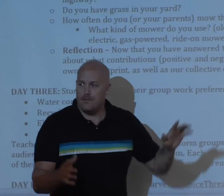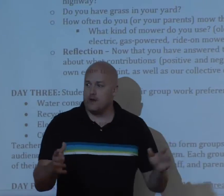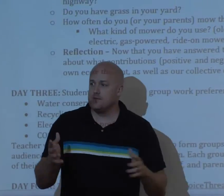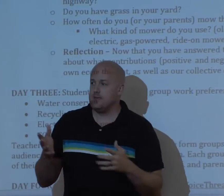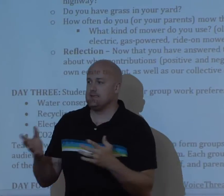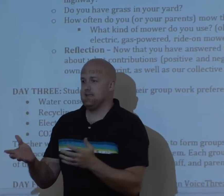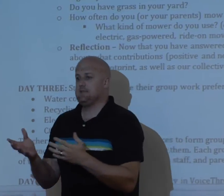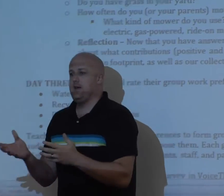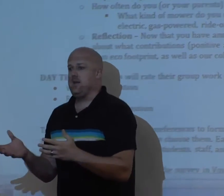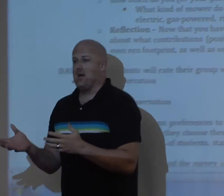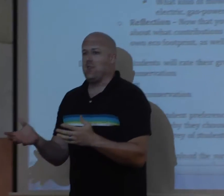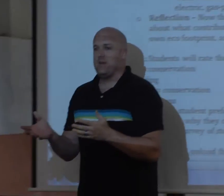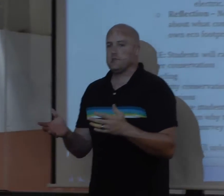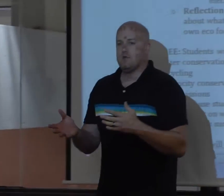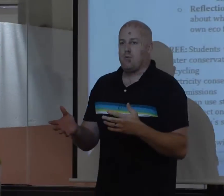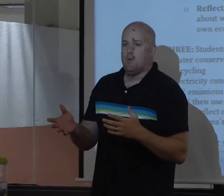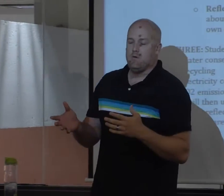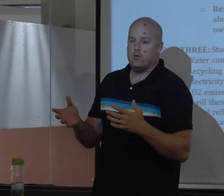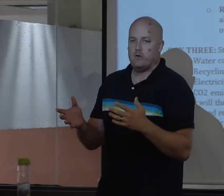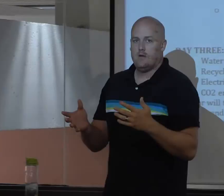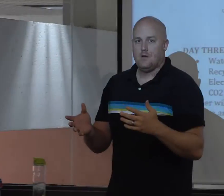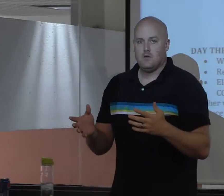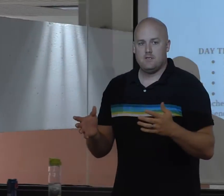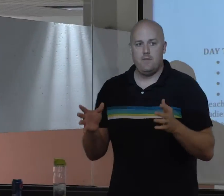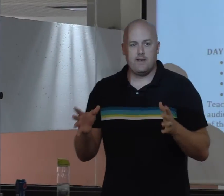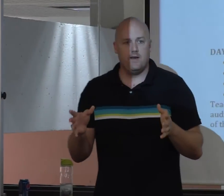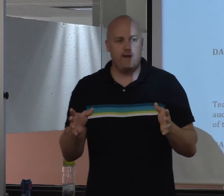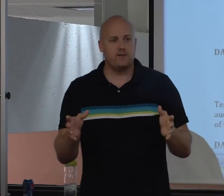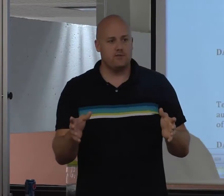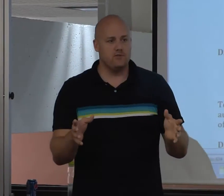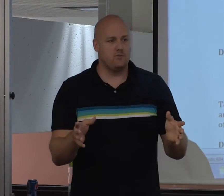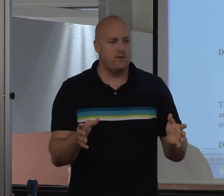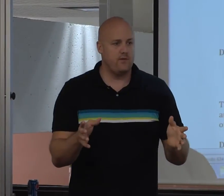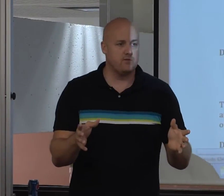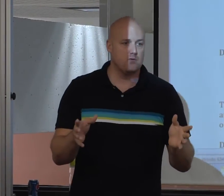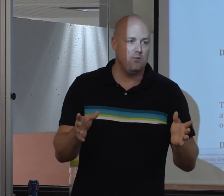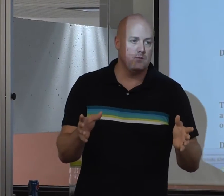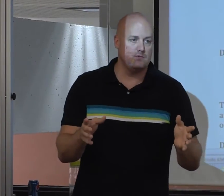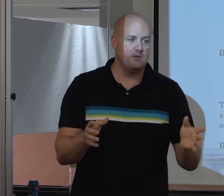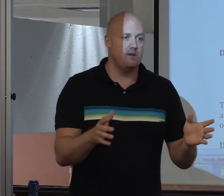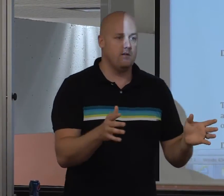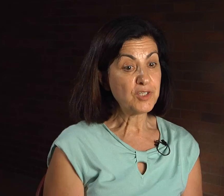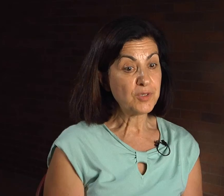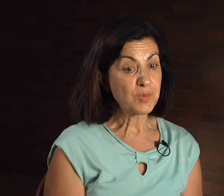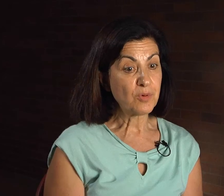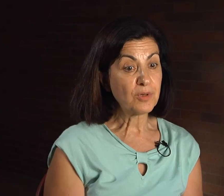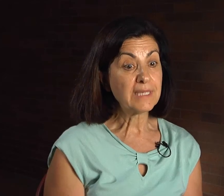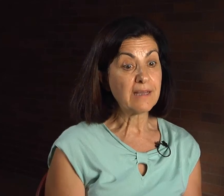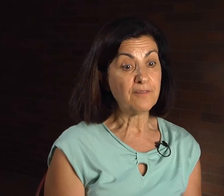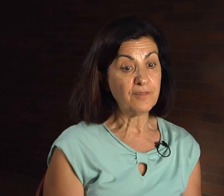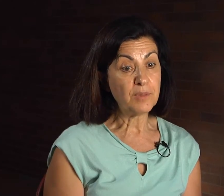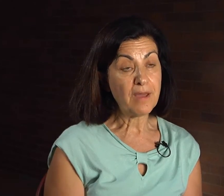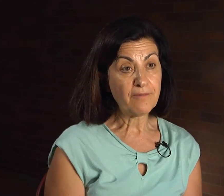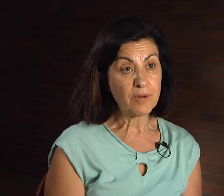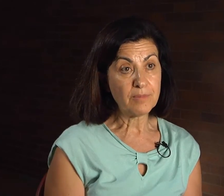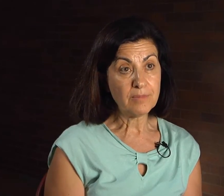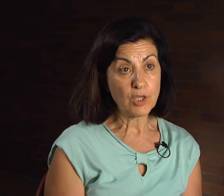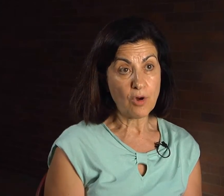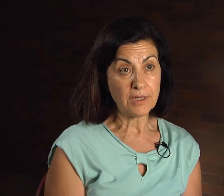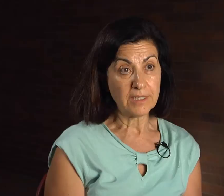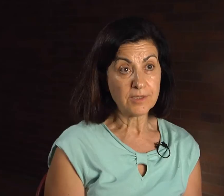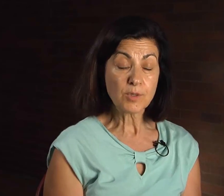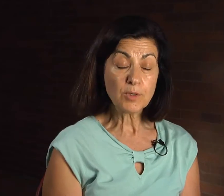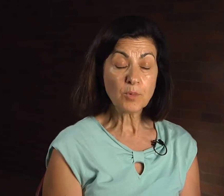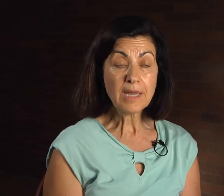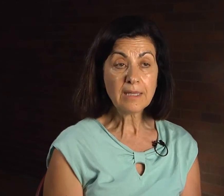writing practice into their classrooms. I think it's important to make connections with other schools. They shared each other's work, they got feedback from